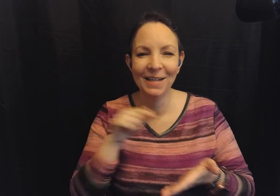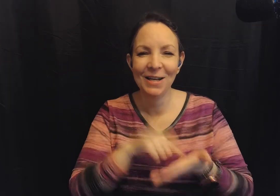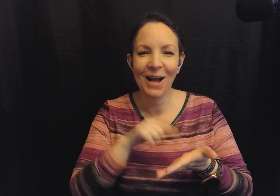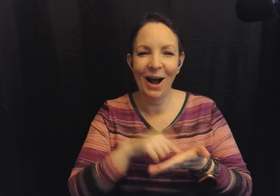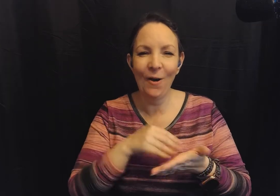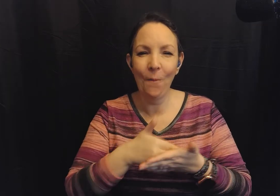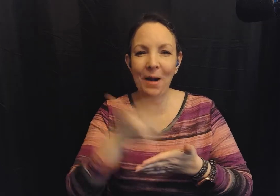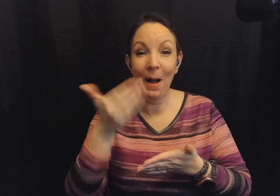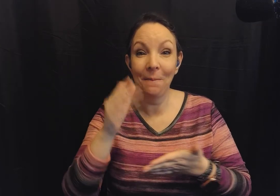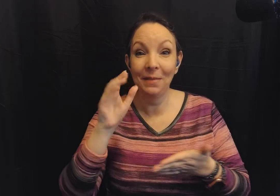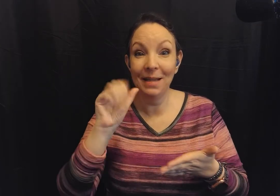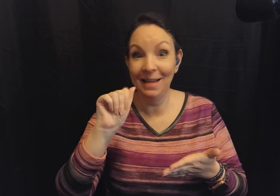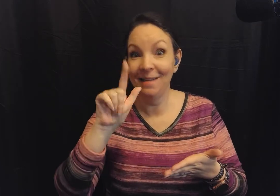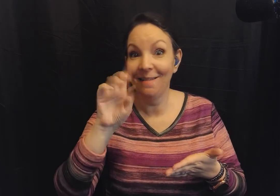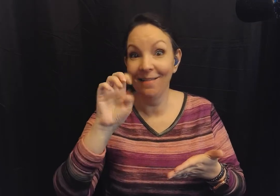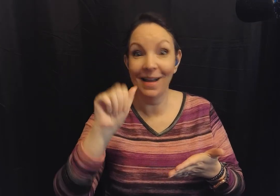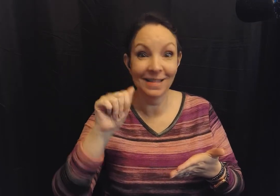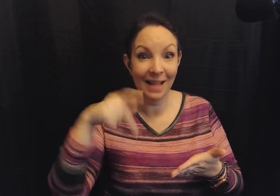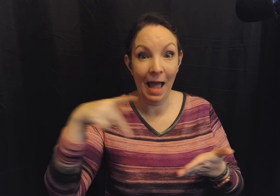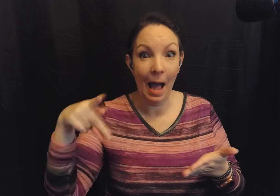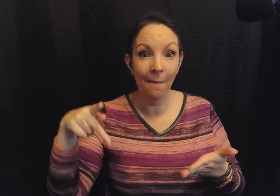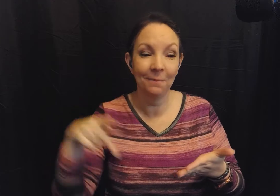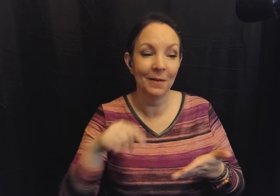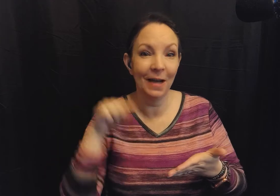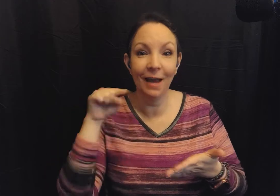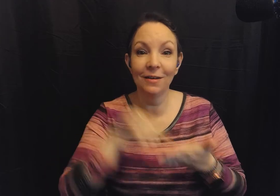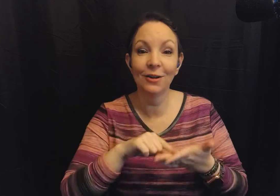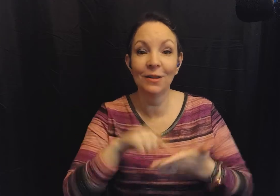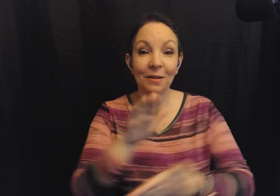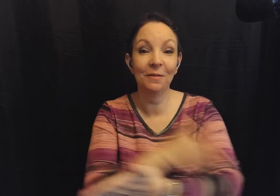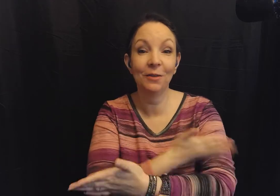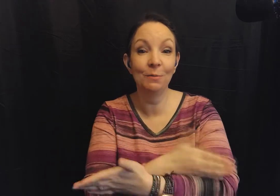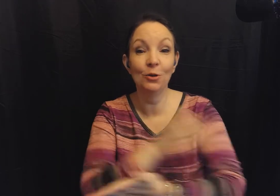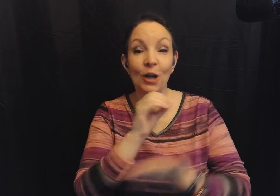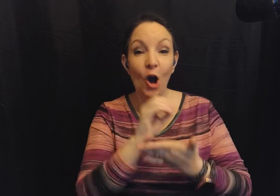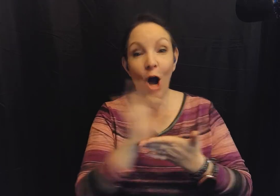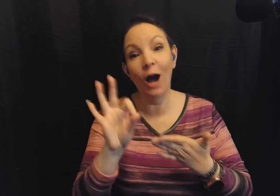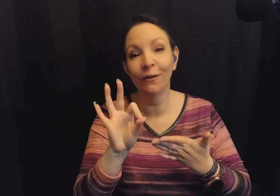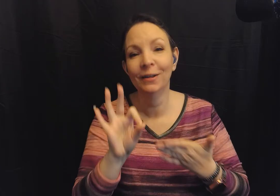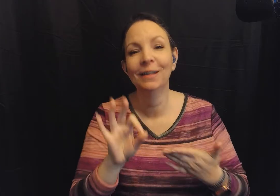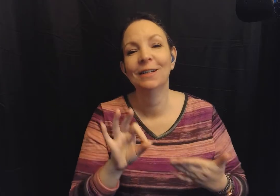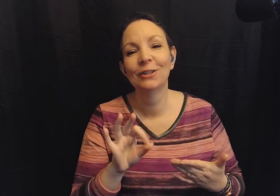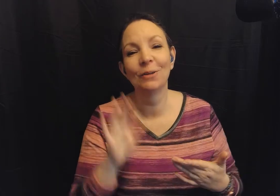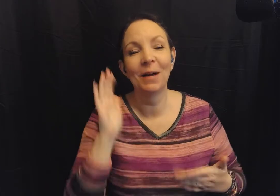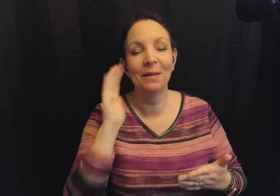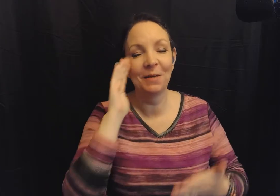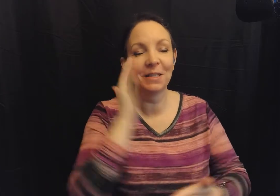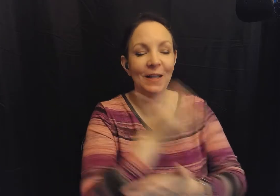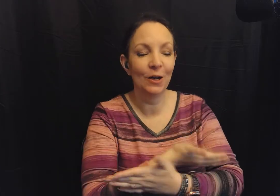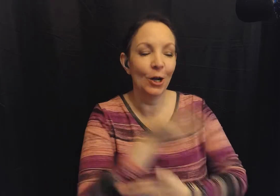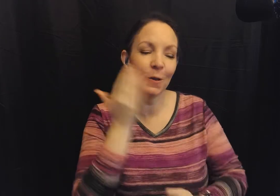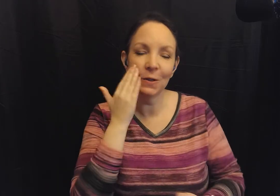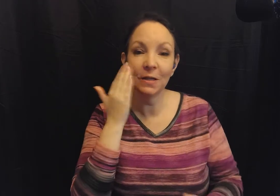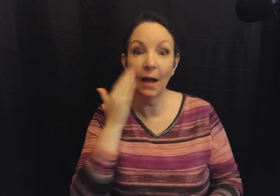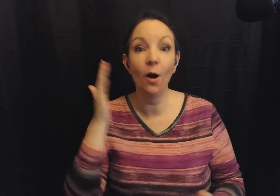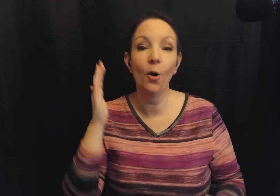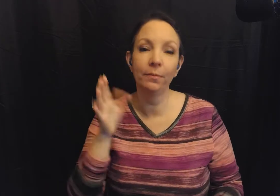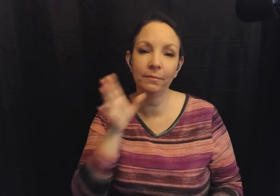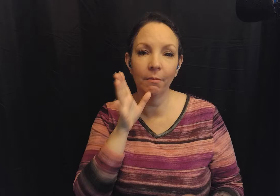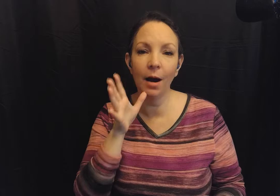I open up the Alexa app and I turn the music off. So my son knows. He's like, oh, mom wants